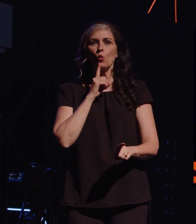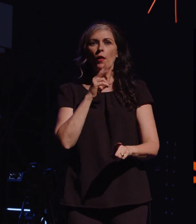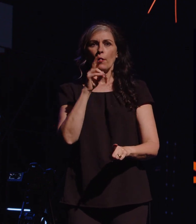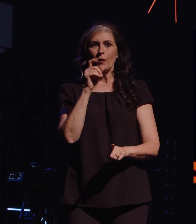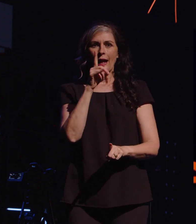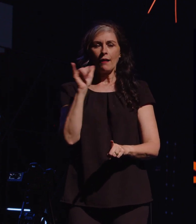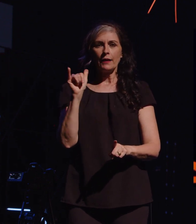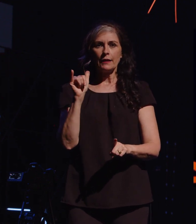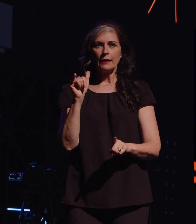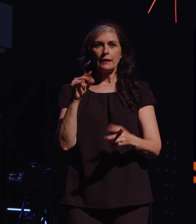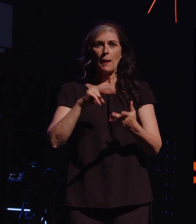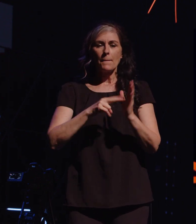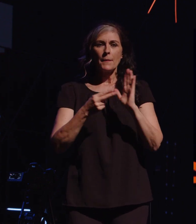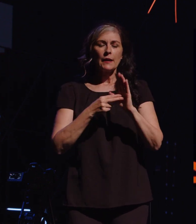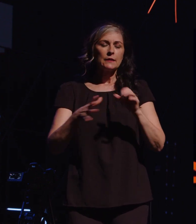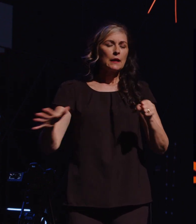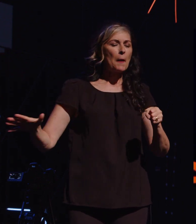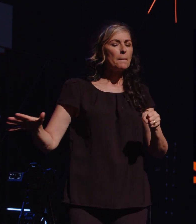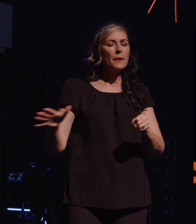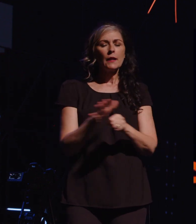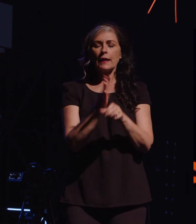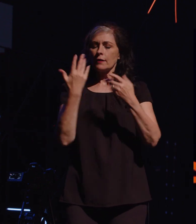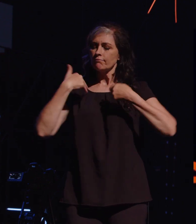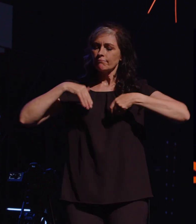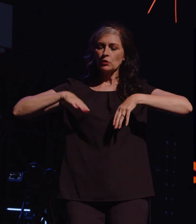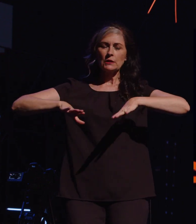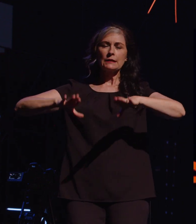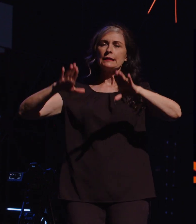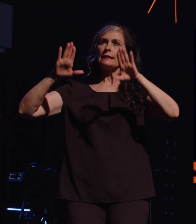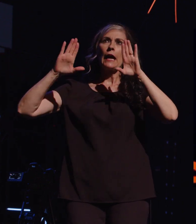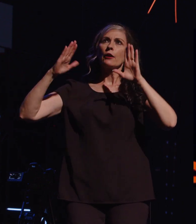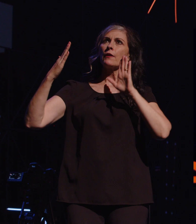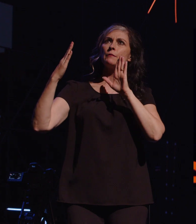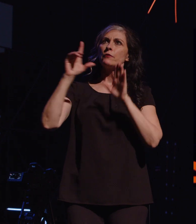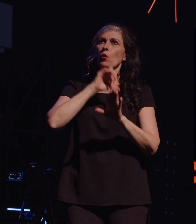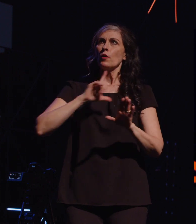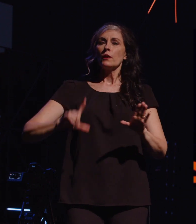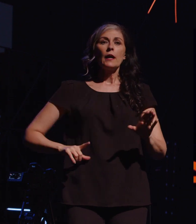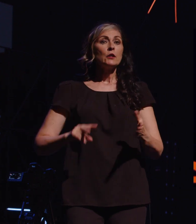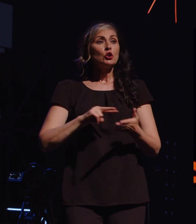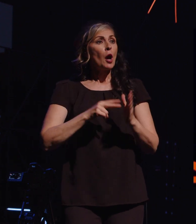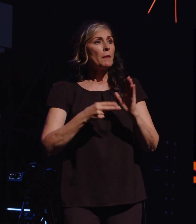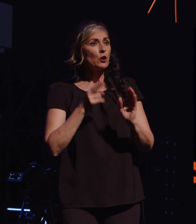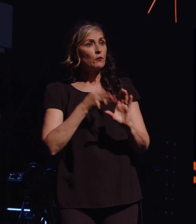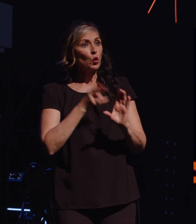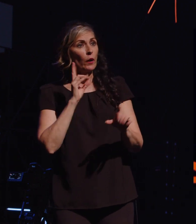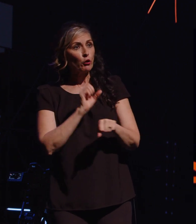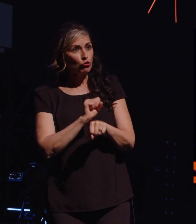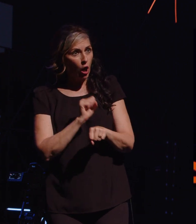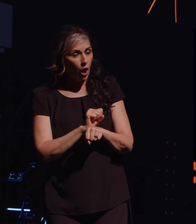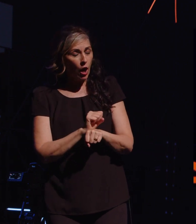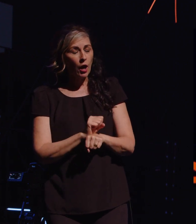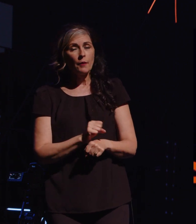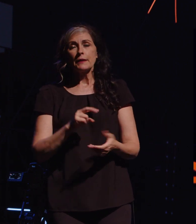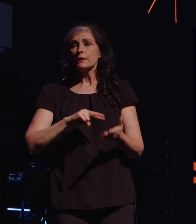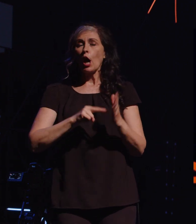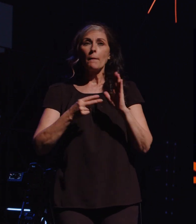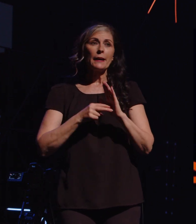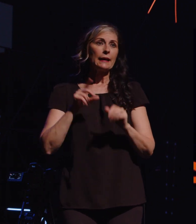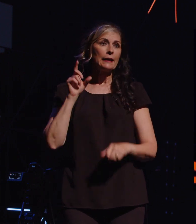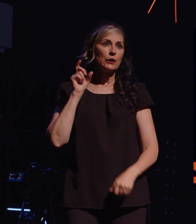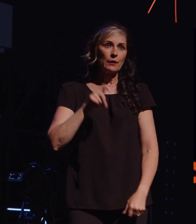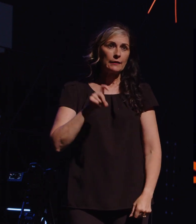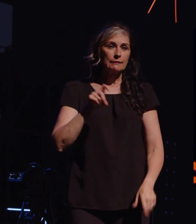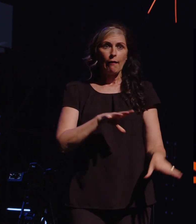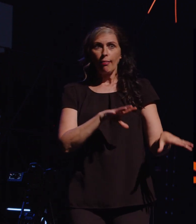means complete sacrifice before the Lord. This doesn't mean that you necessarily have to quit your job. It doesn't mean that you necessarily